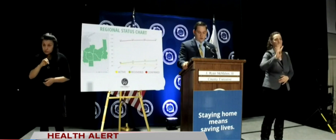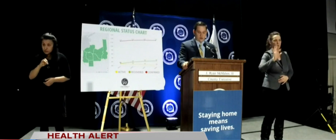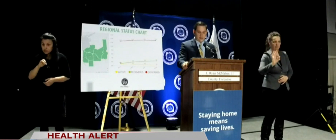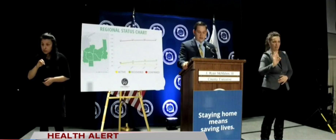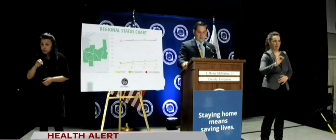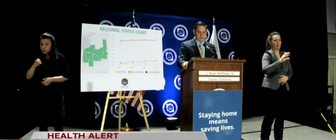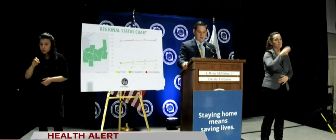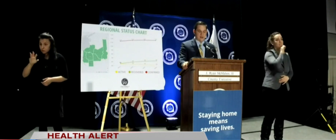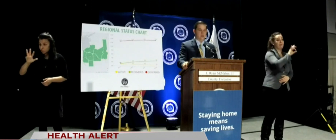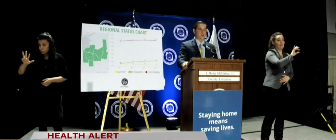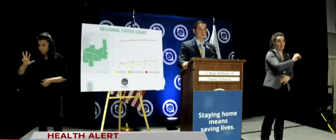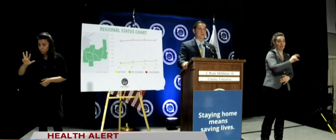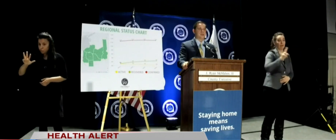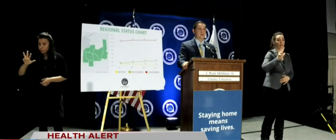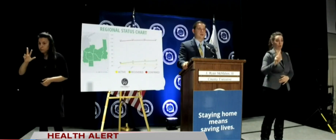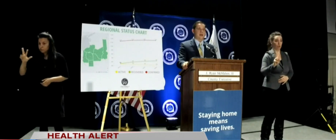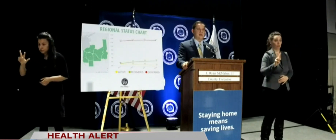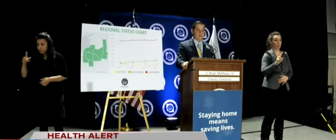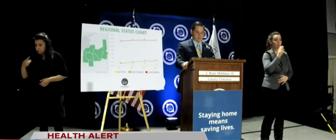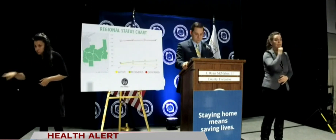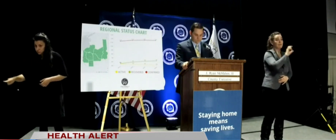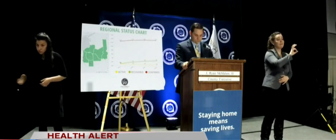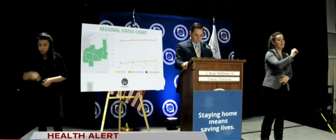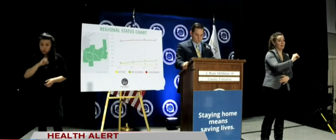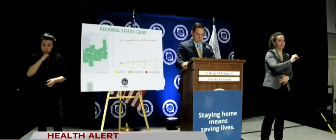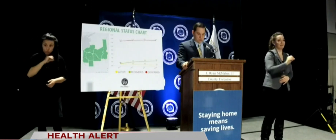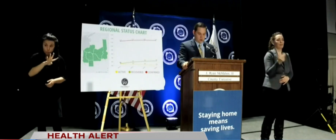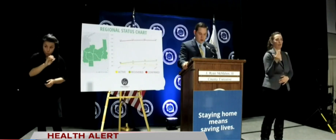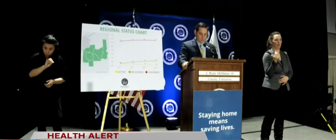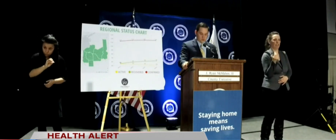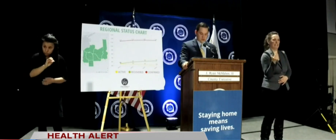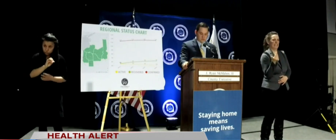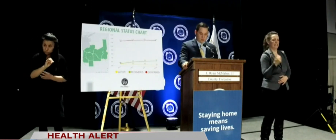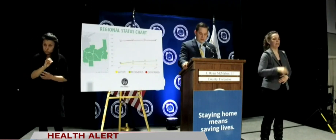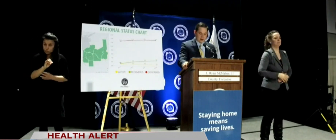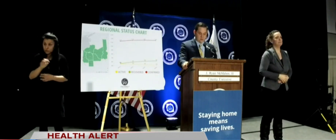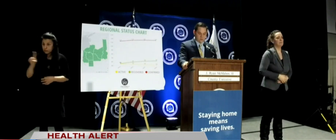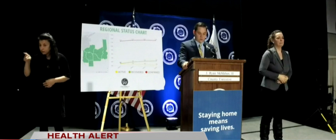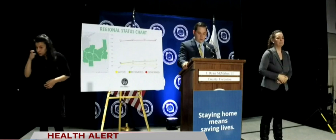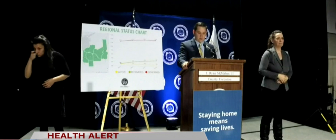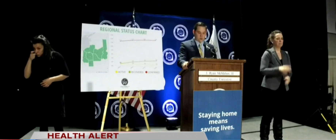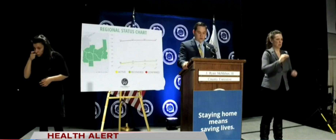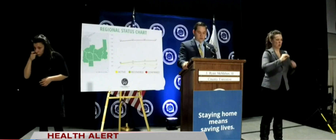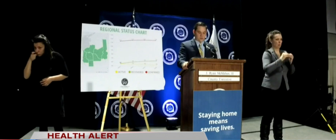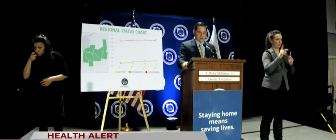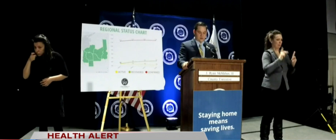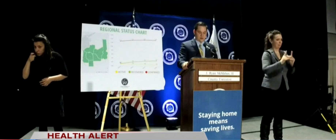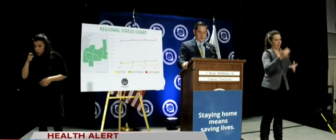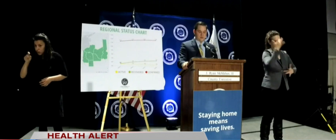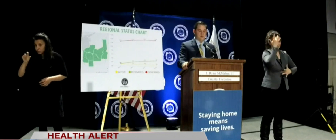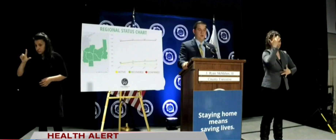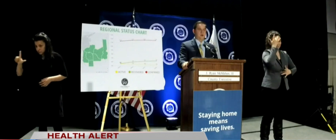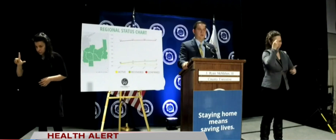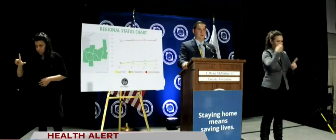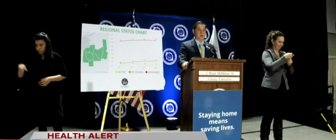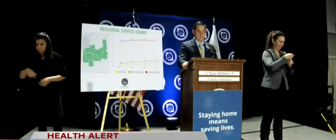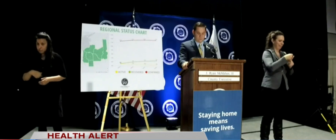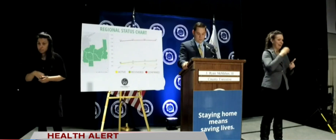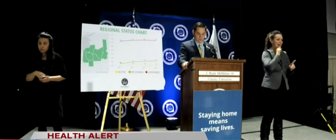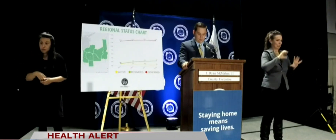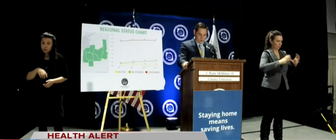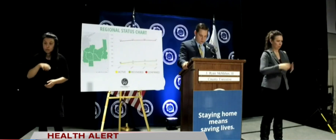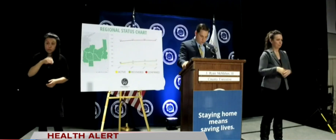32 in their 80s, and 13 in their 90s. Percentage of breakdown, 22% of our cases have been under